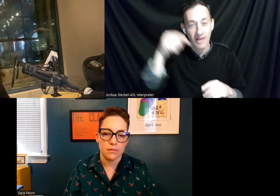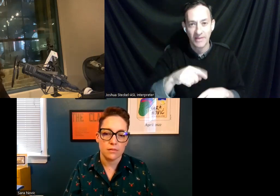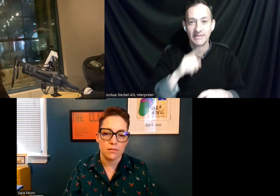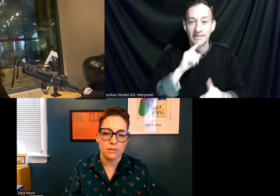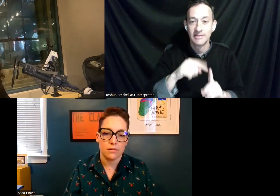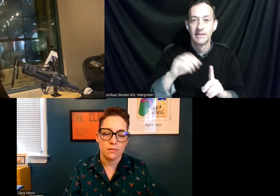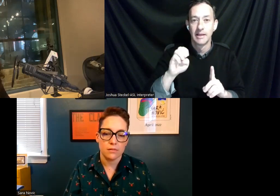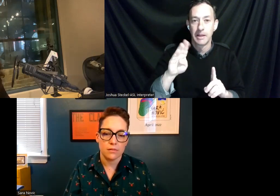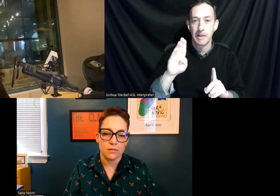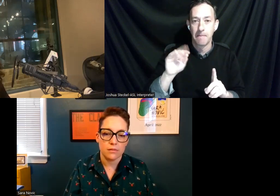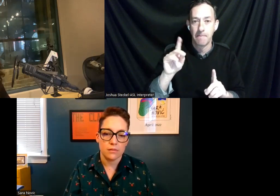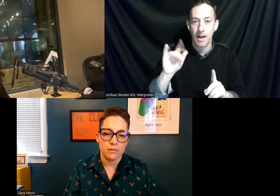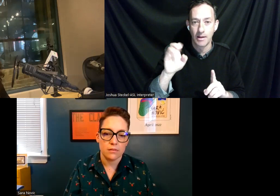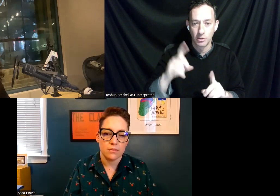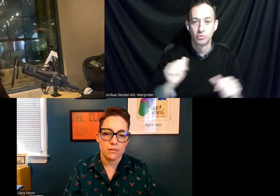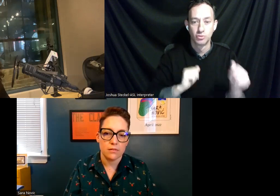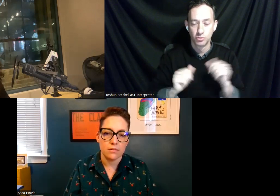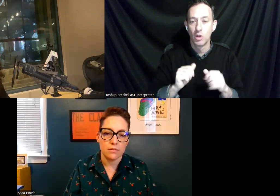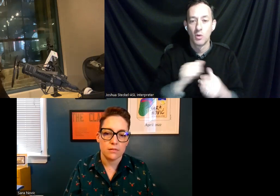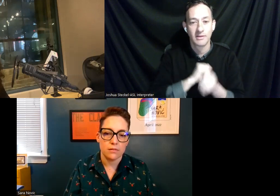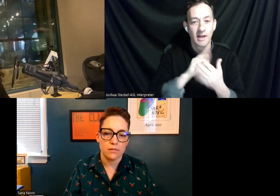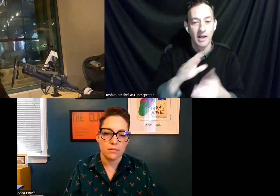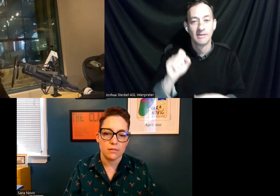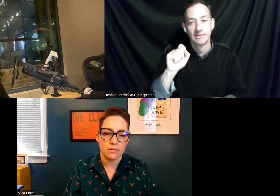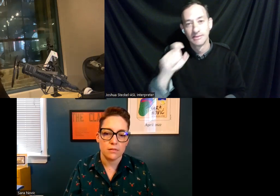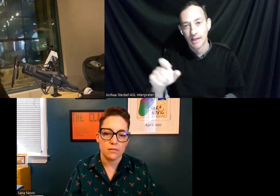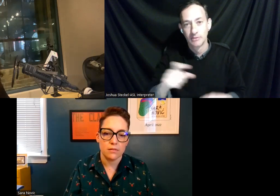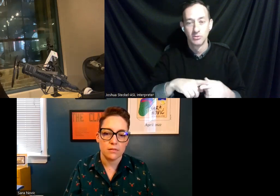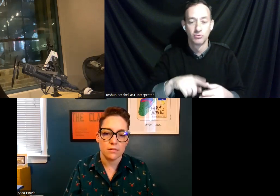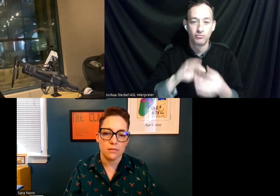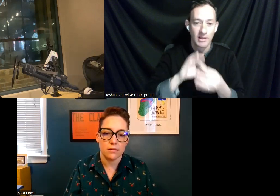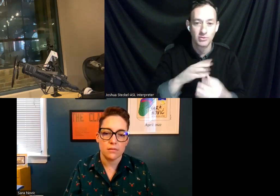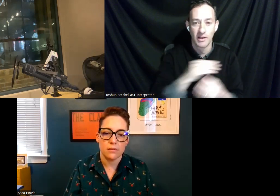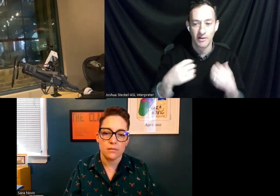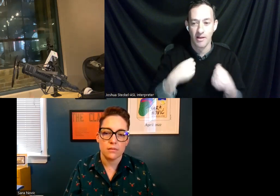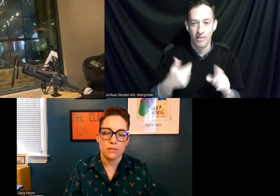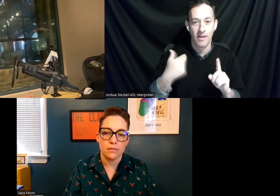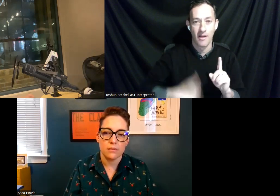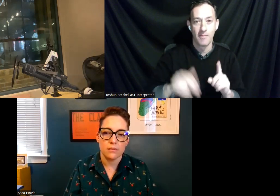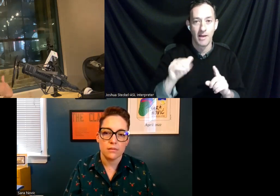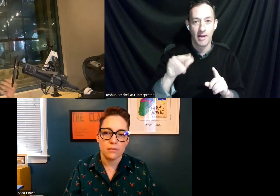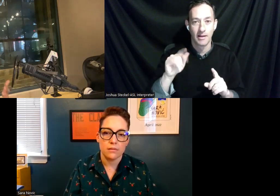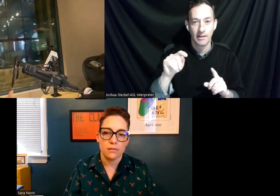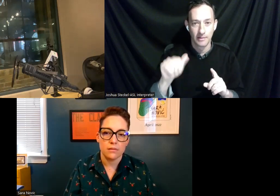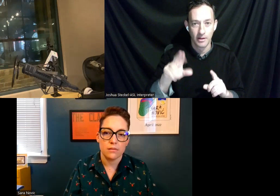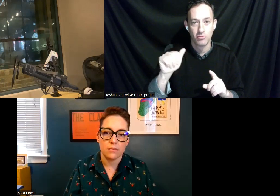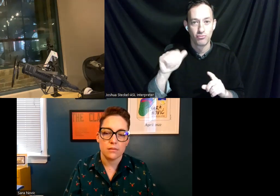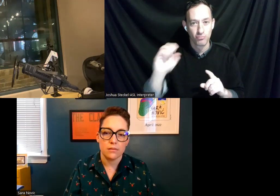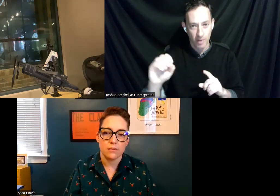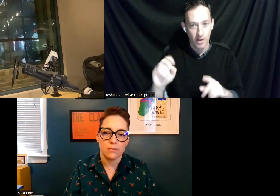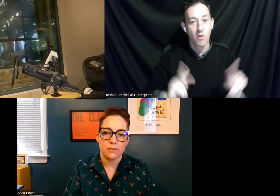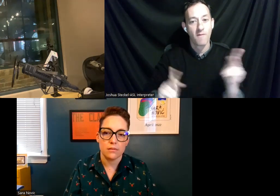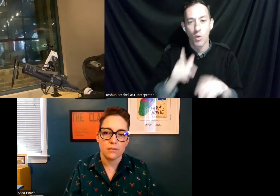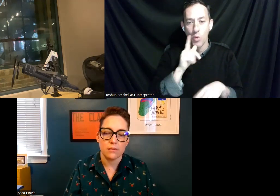show tackling sex, relationships, and your health. I'm Anita Rao. Folks who identify as deaf